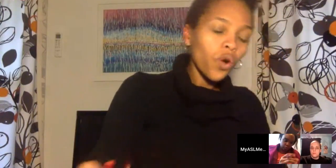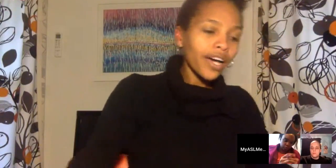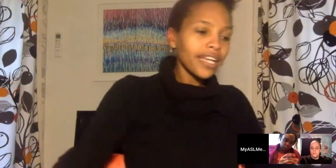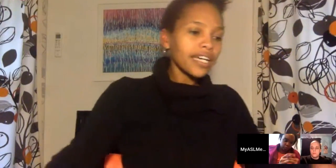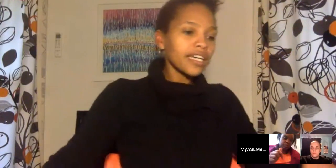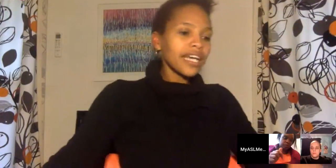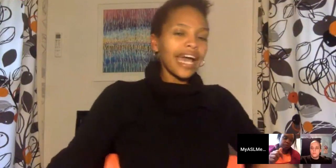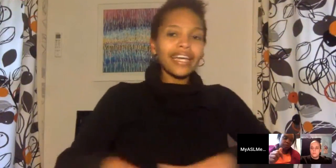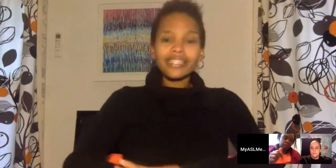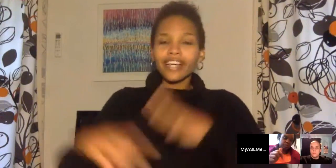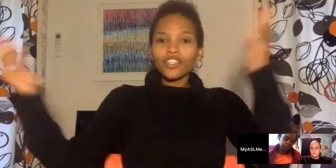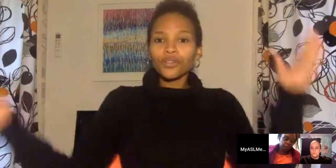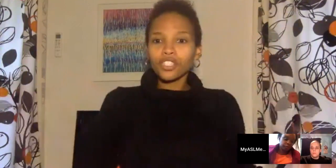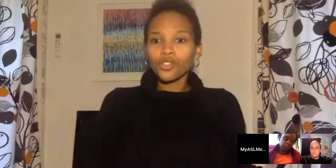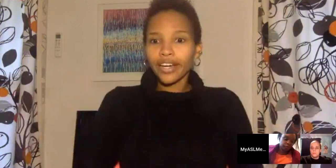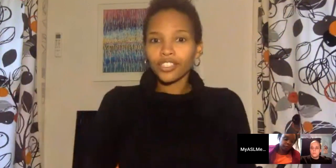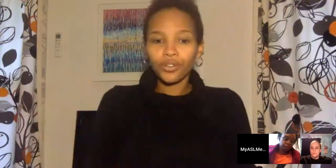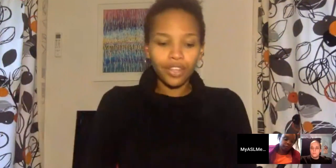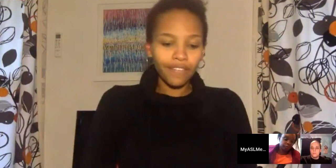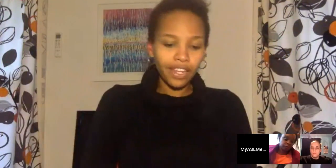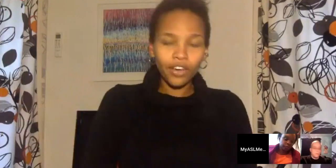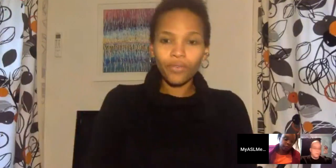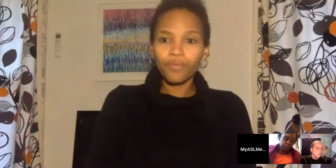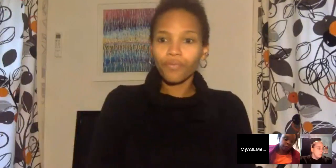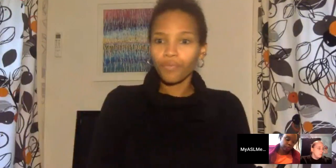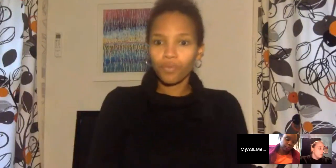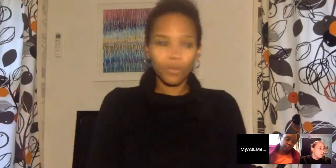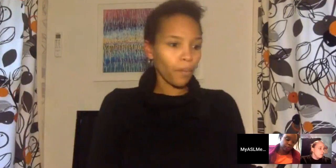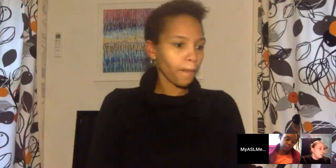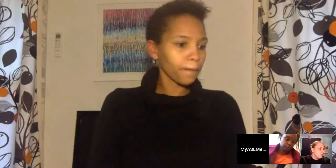What ASL use did you guys know in that video?